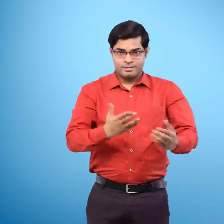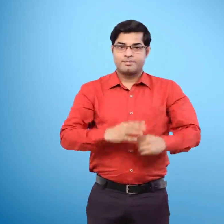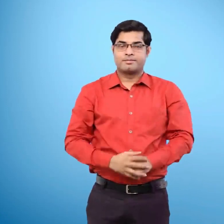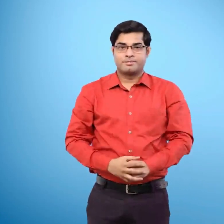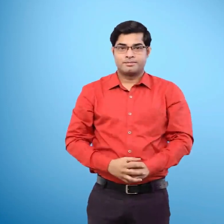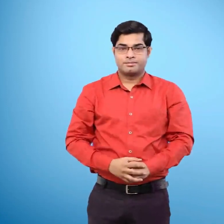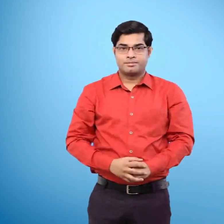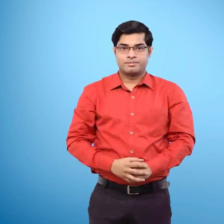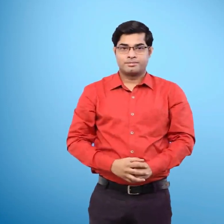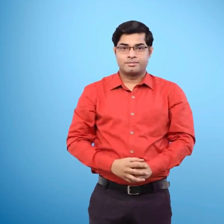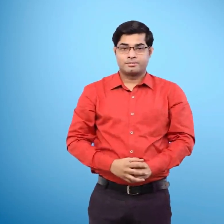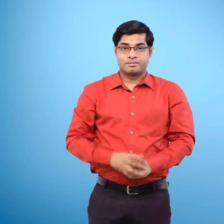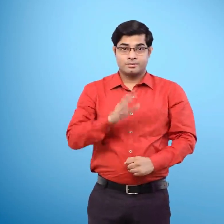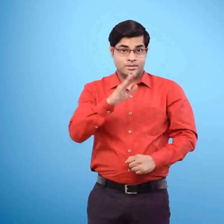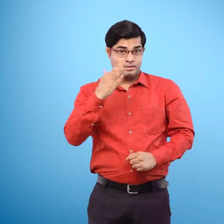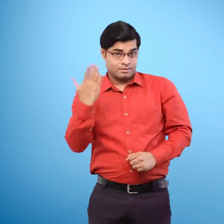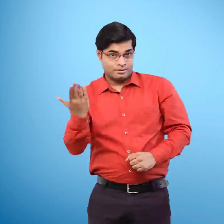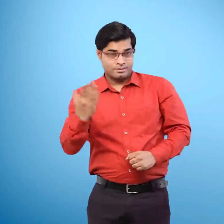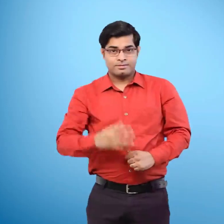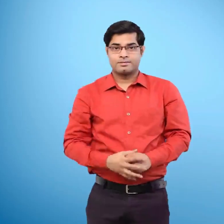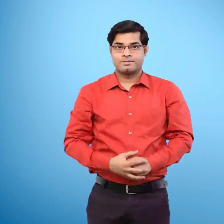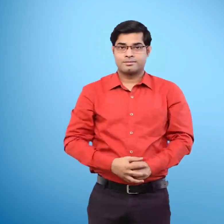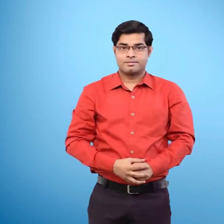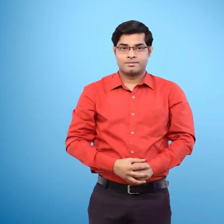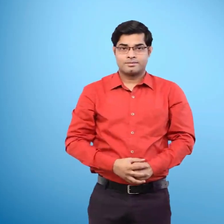rod 4 is pointing at the left side.